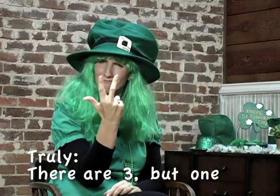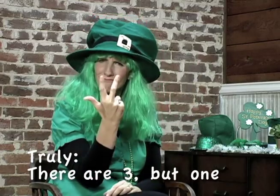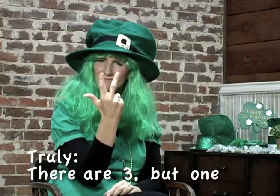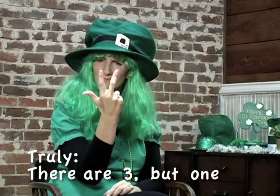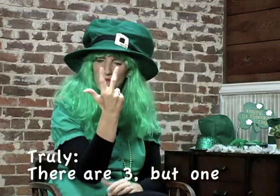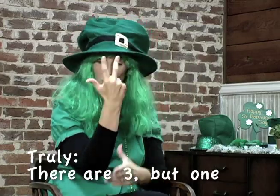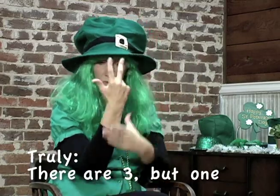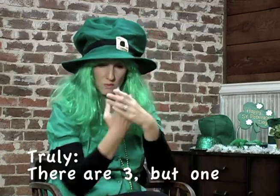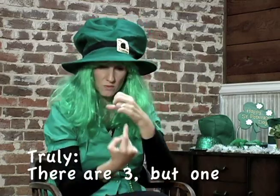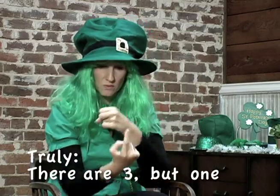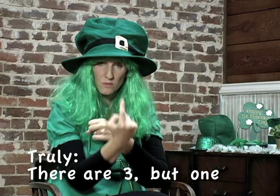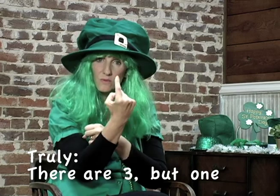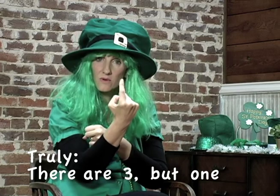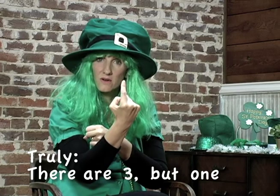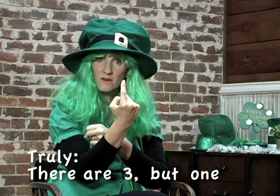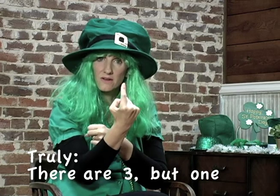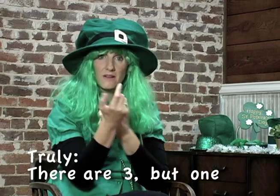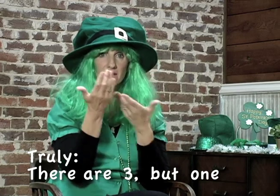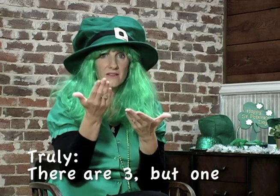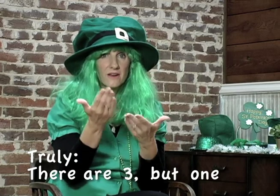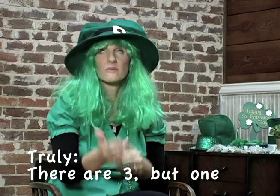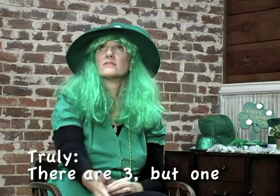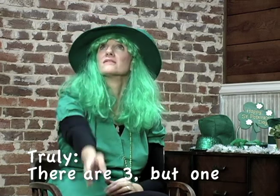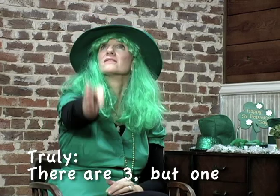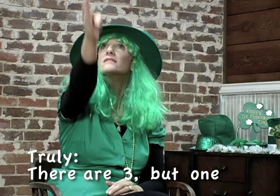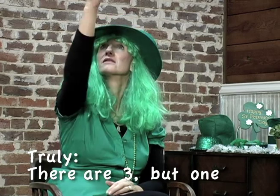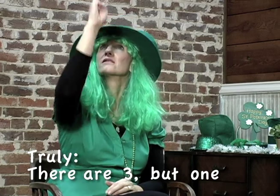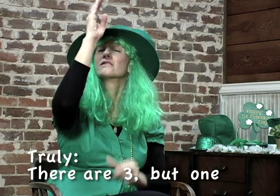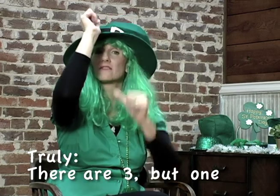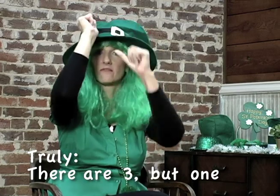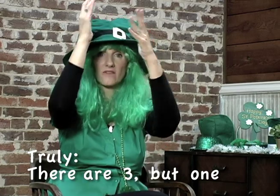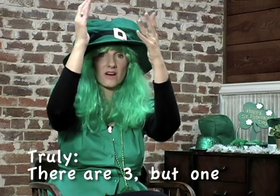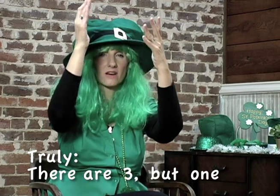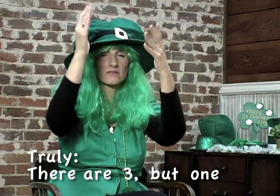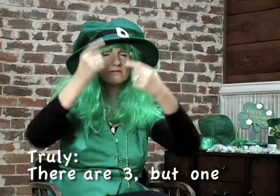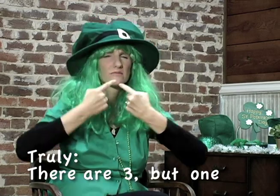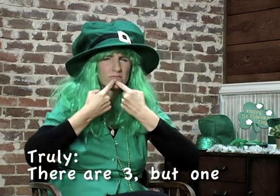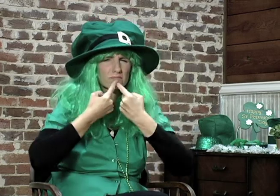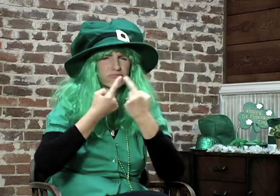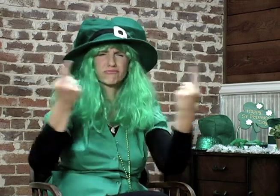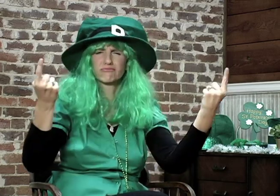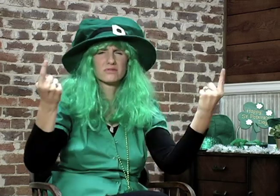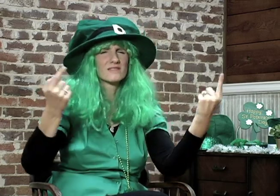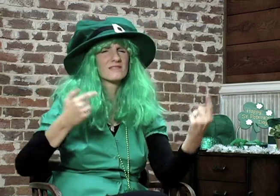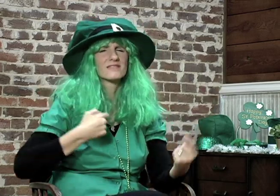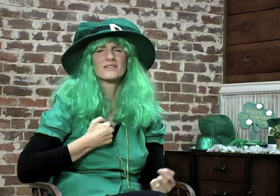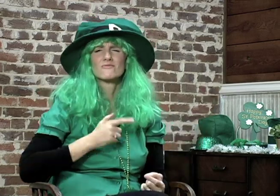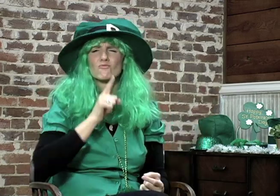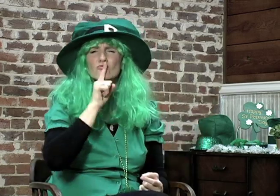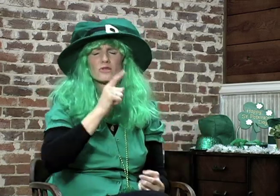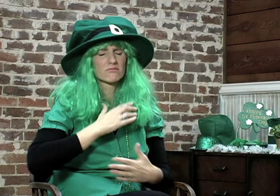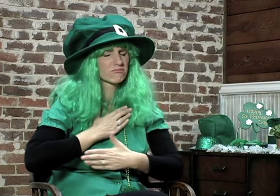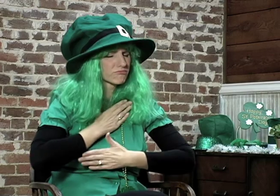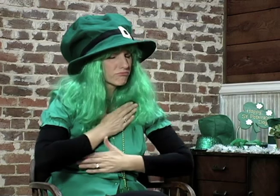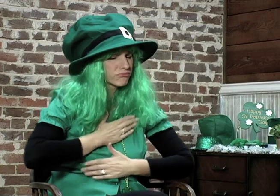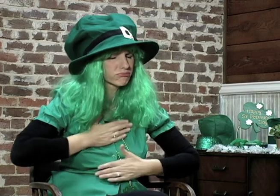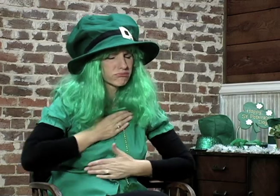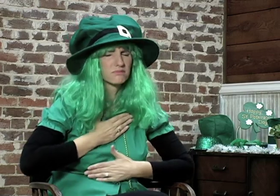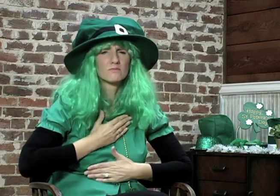story, we see that there are truly three, but they are one. God the Father announcing, this is